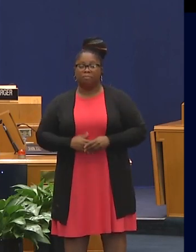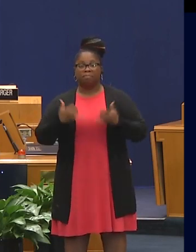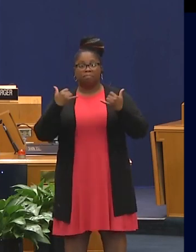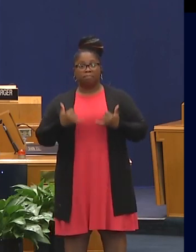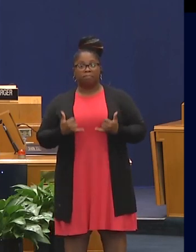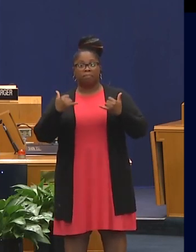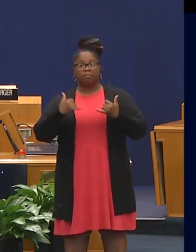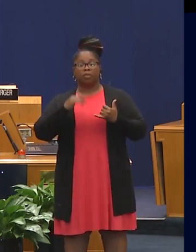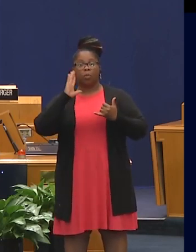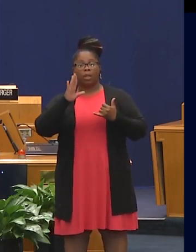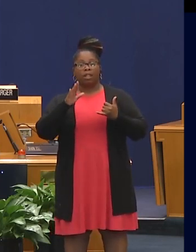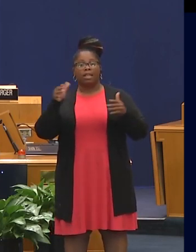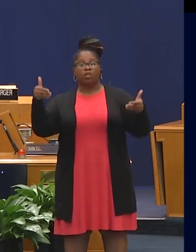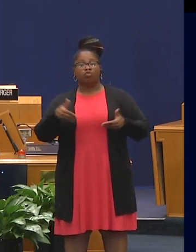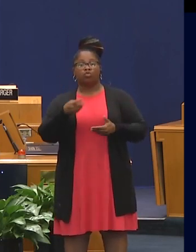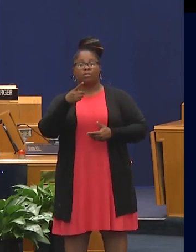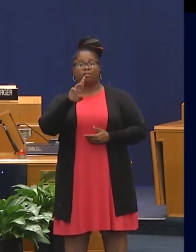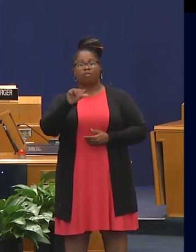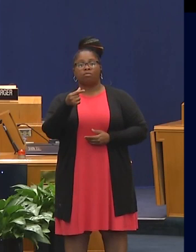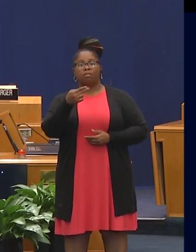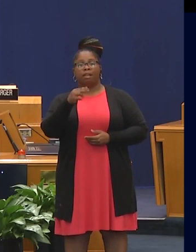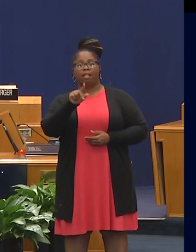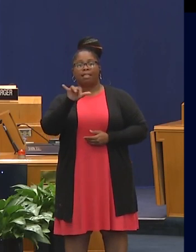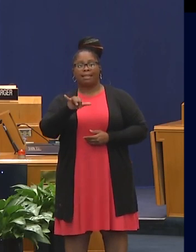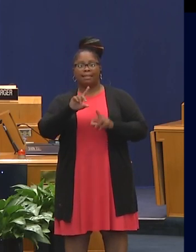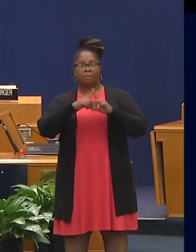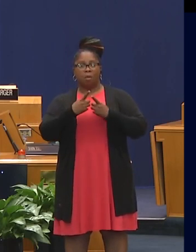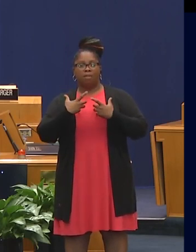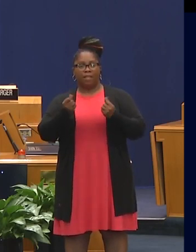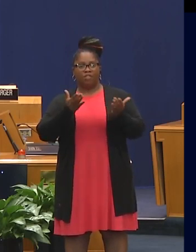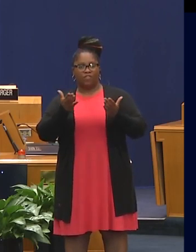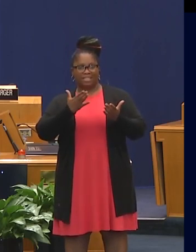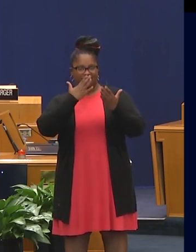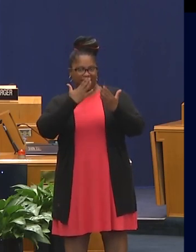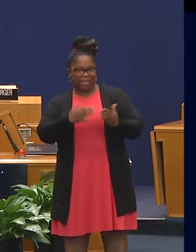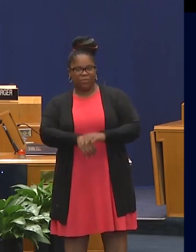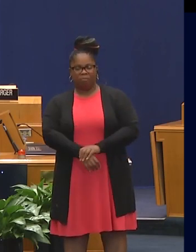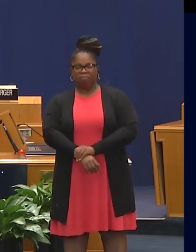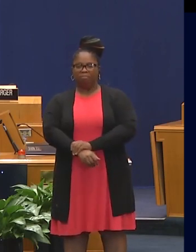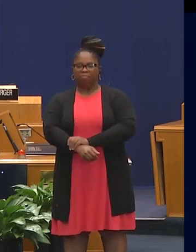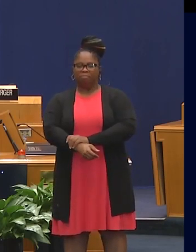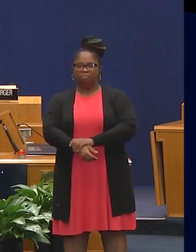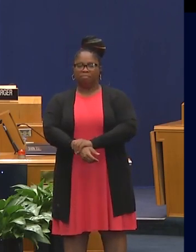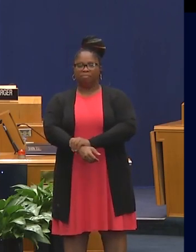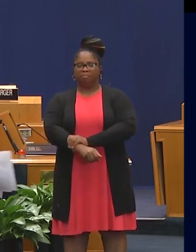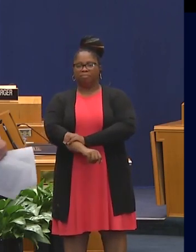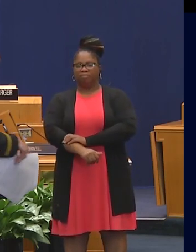to introduce Dr. Christina Gali from the Department of Health Services. Thank you.